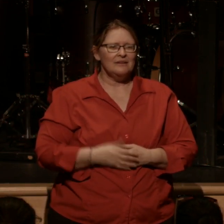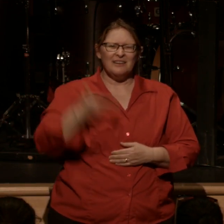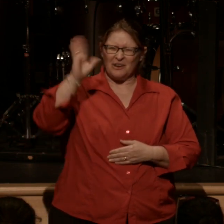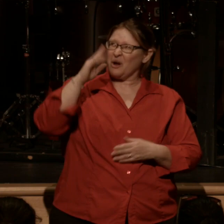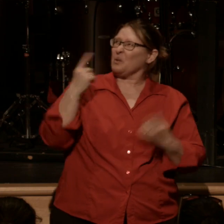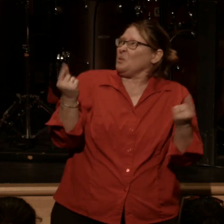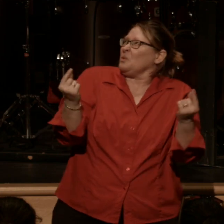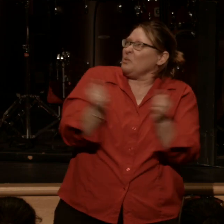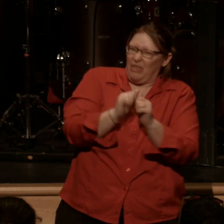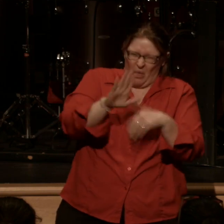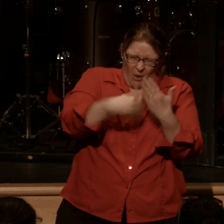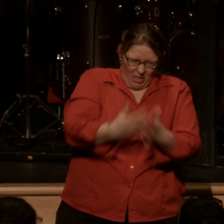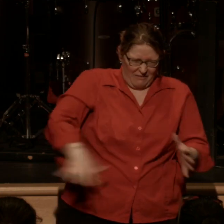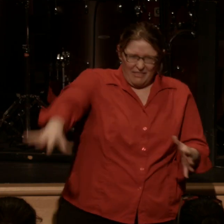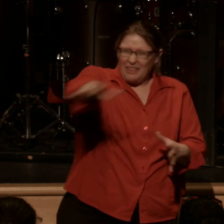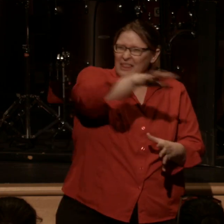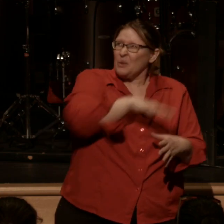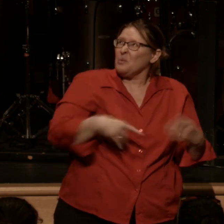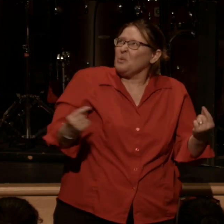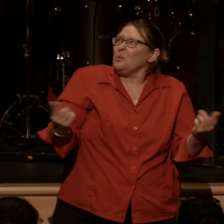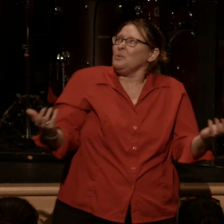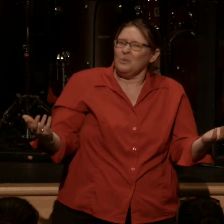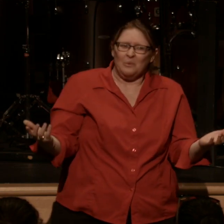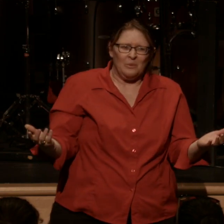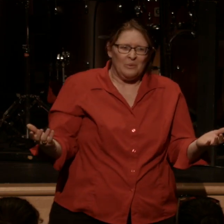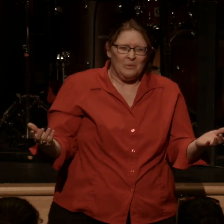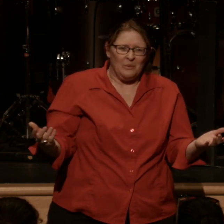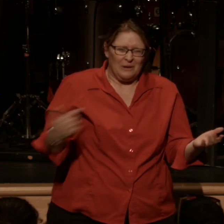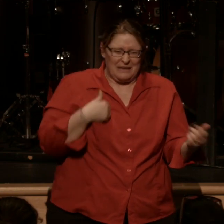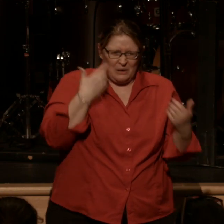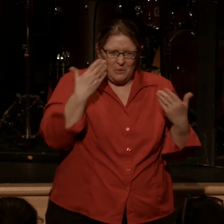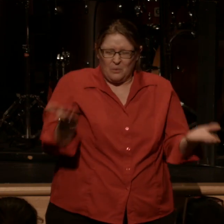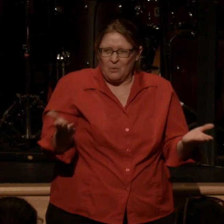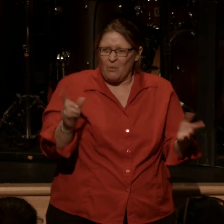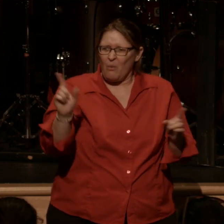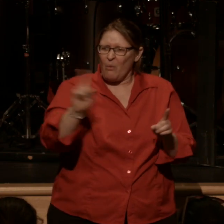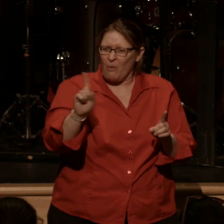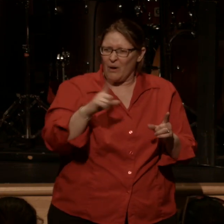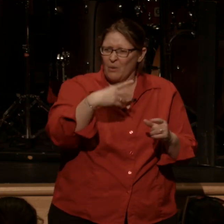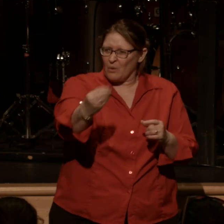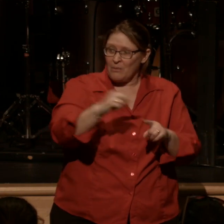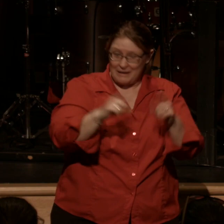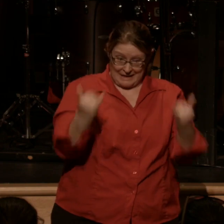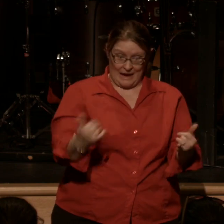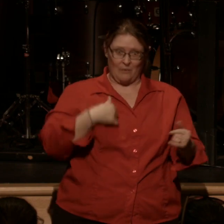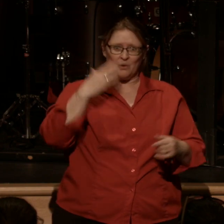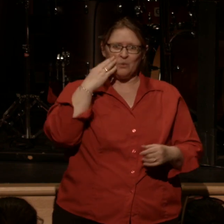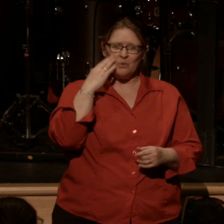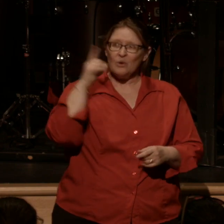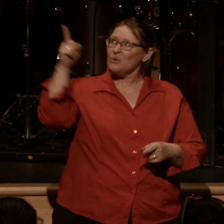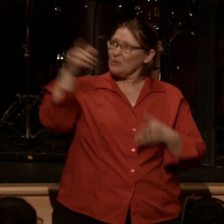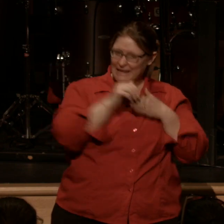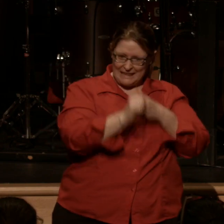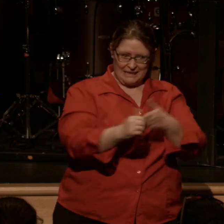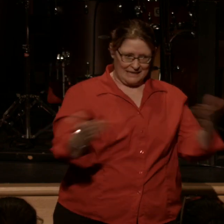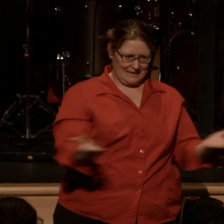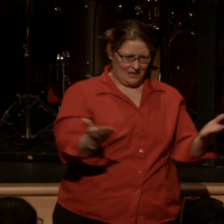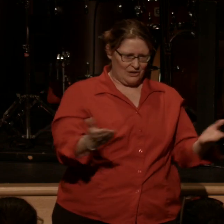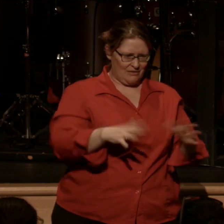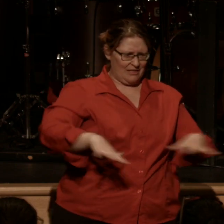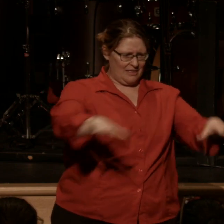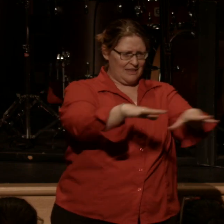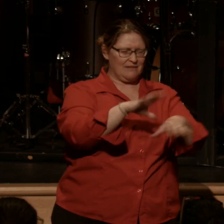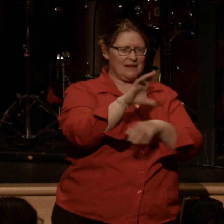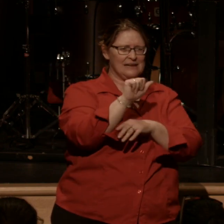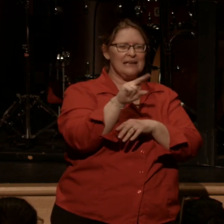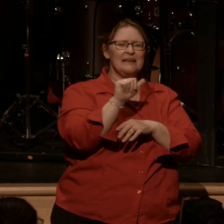God, what are we going to do with all of this land? I didn't know where we were going, but now I know. You've led us here to the land of